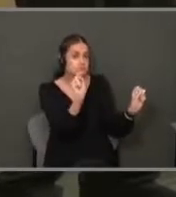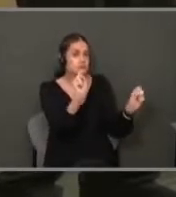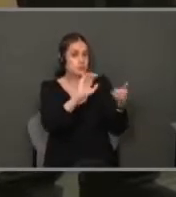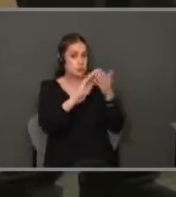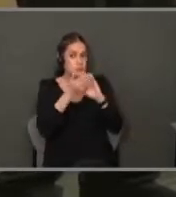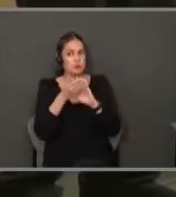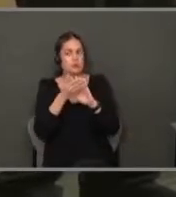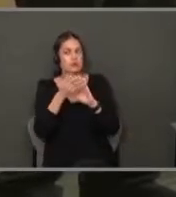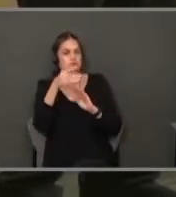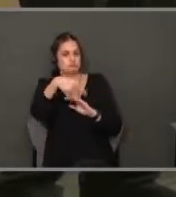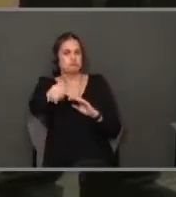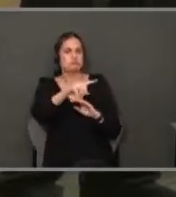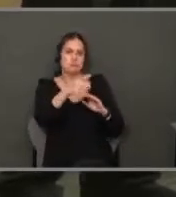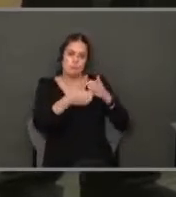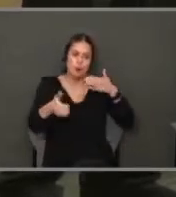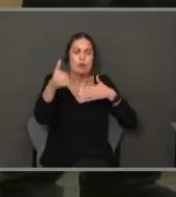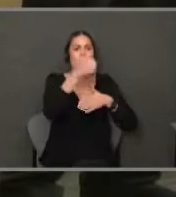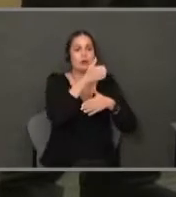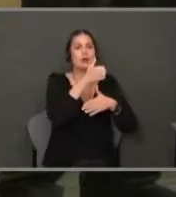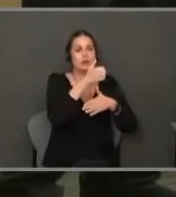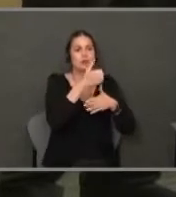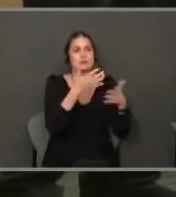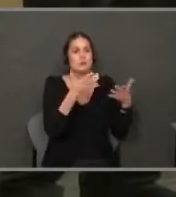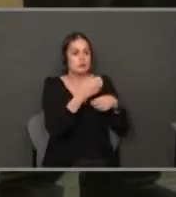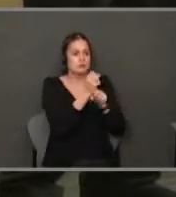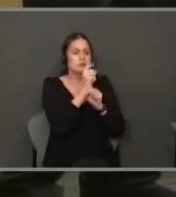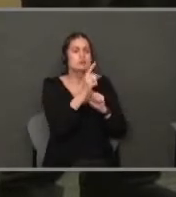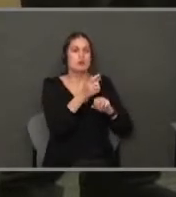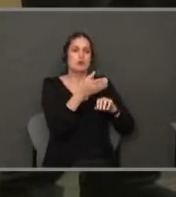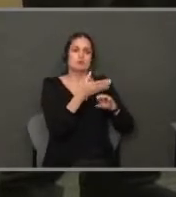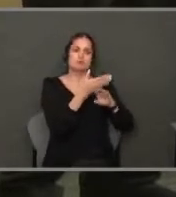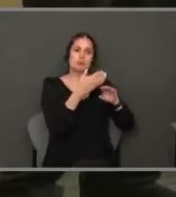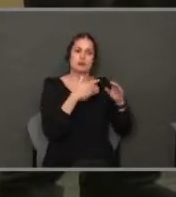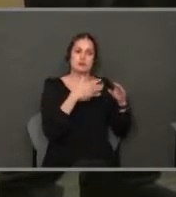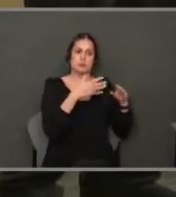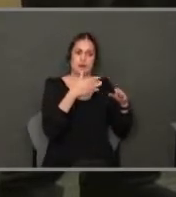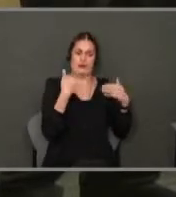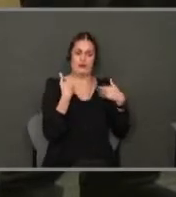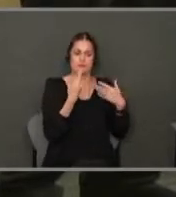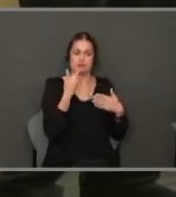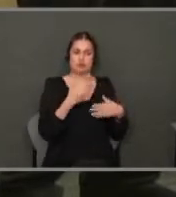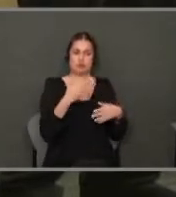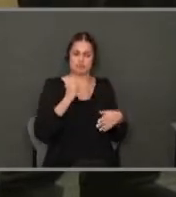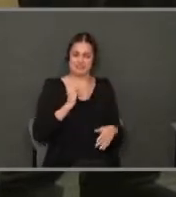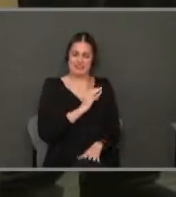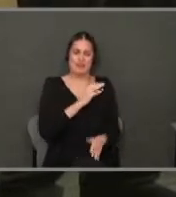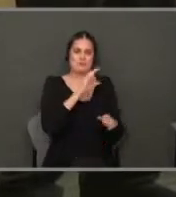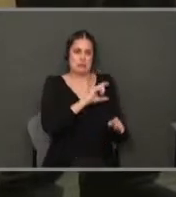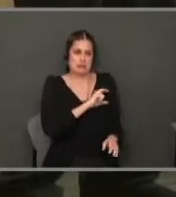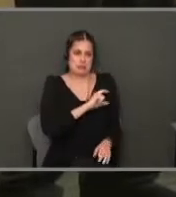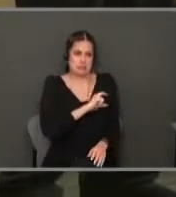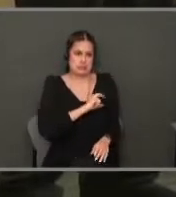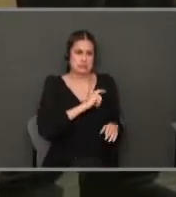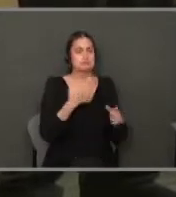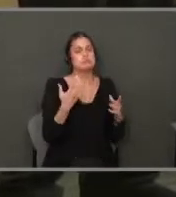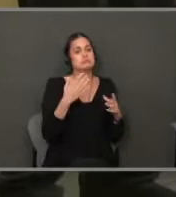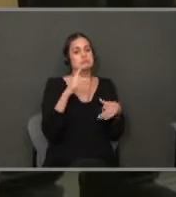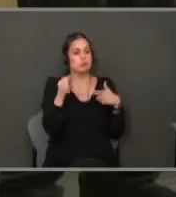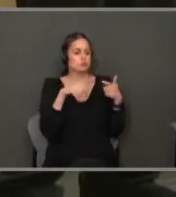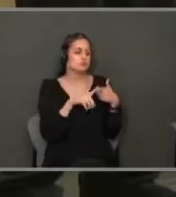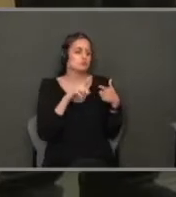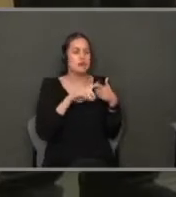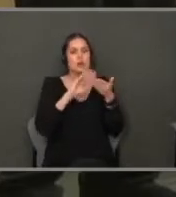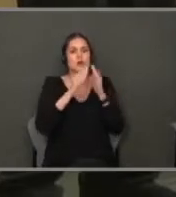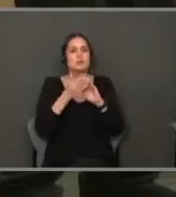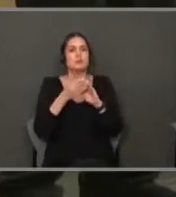has asked us to make sure that we maintain a well-staffed police department. Number two, the community